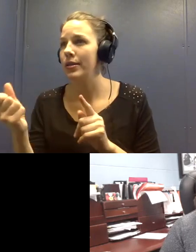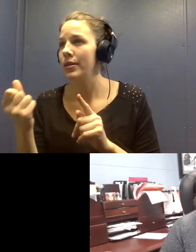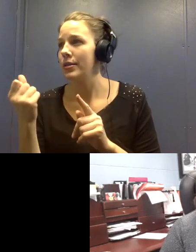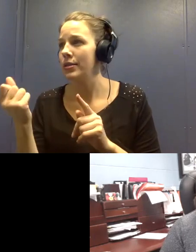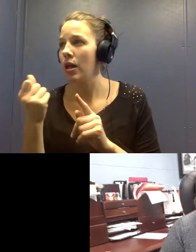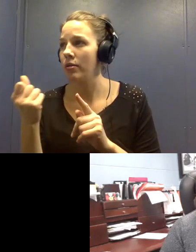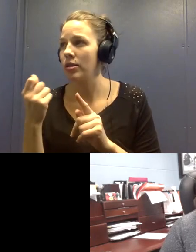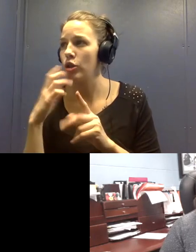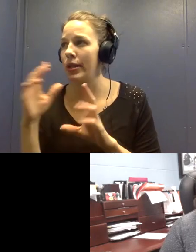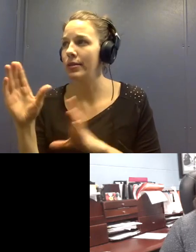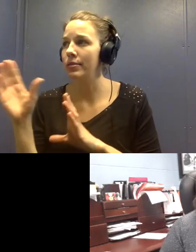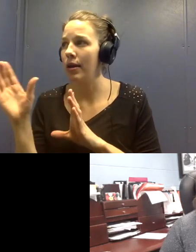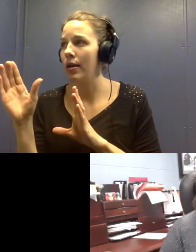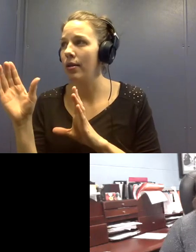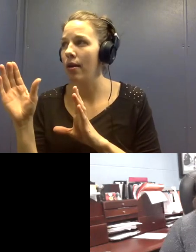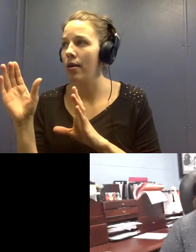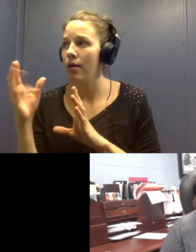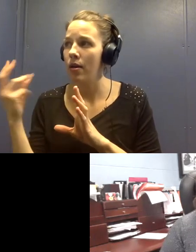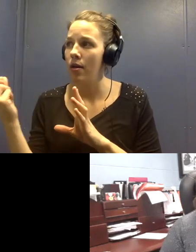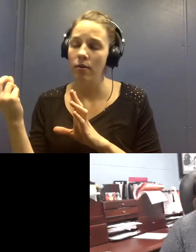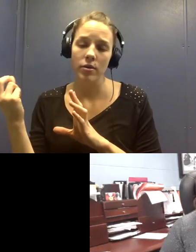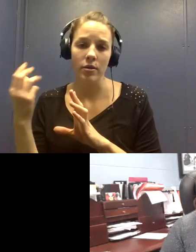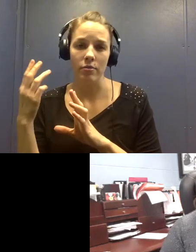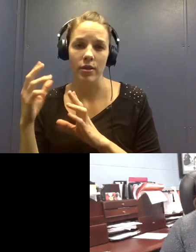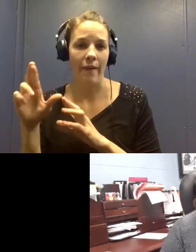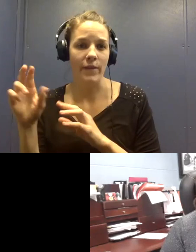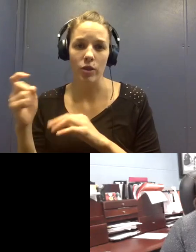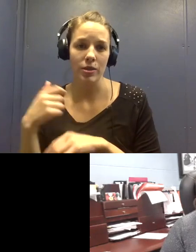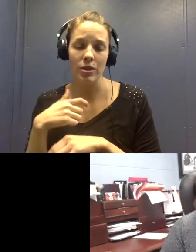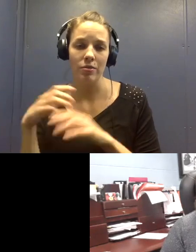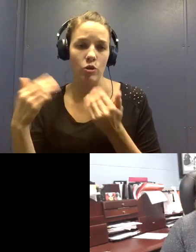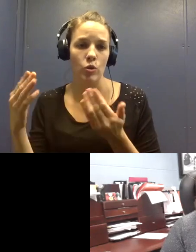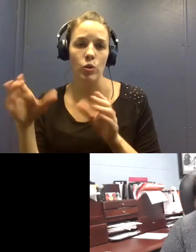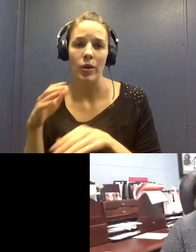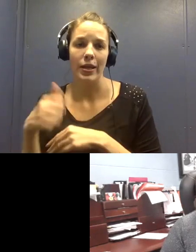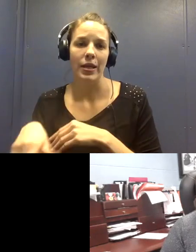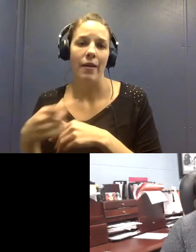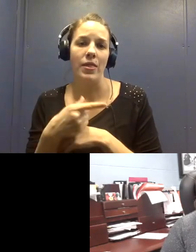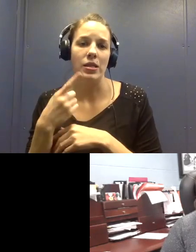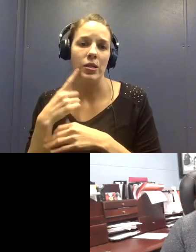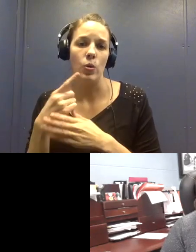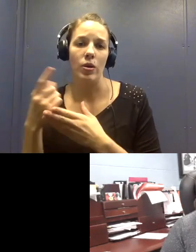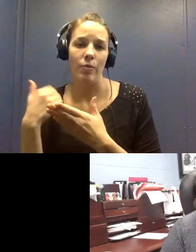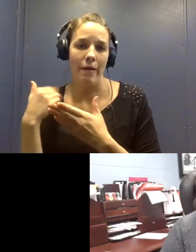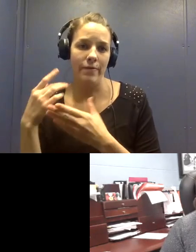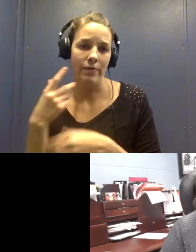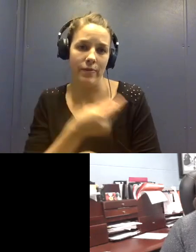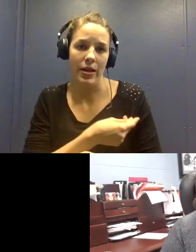and Sundays, and the pharmacies will do any of those days of the week when they have